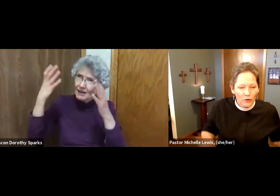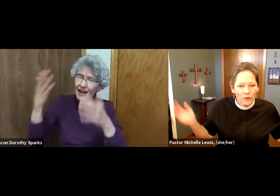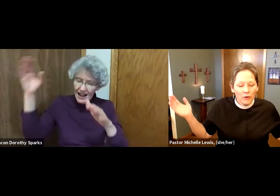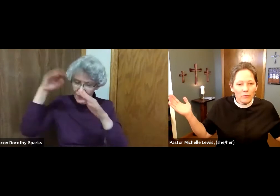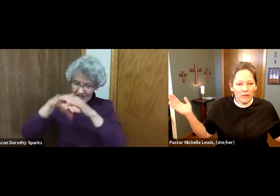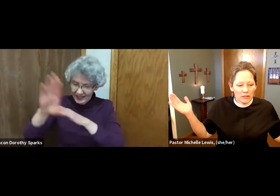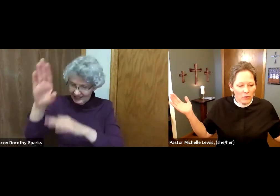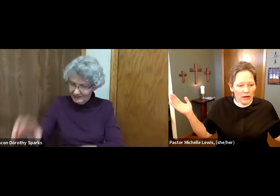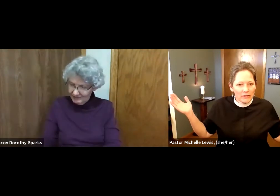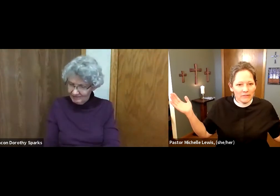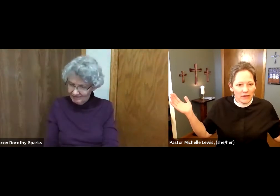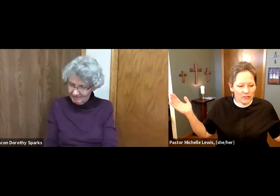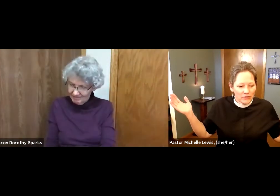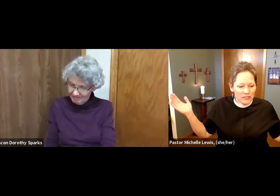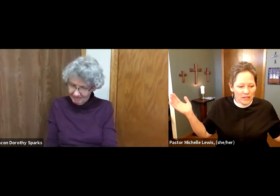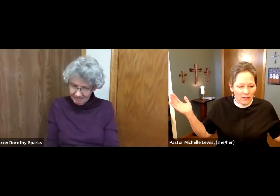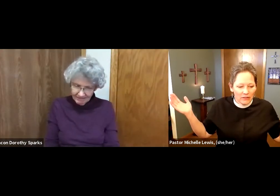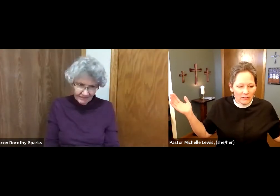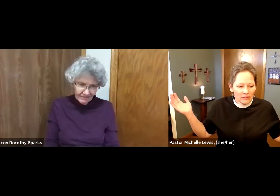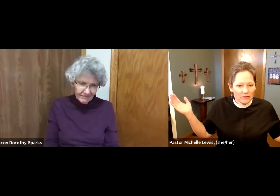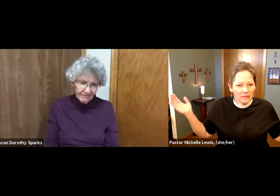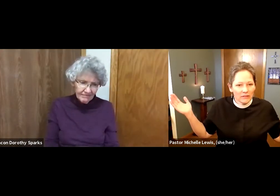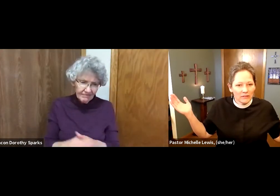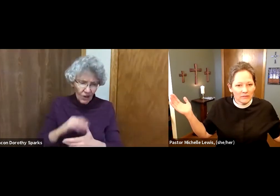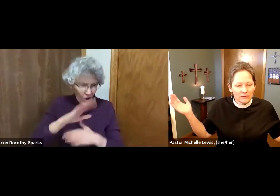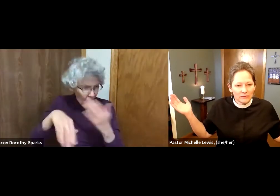So, with the choirs of angels in heaven,